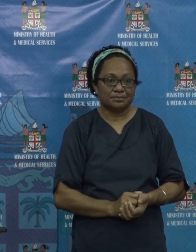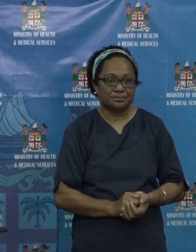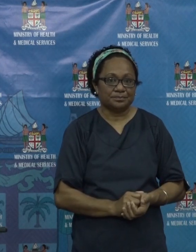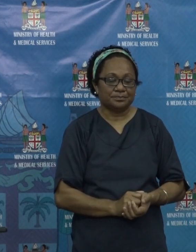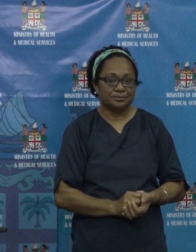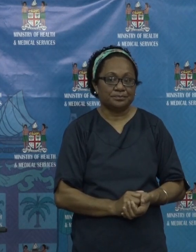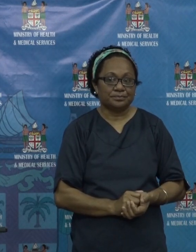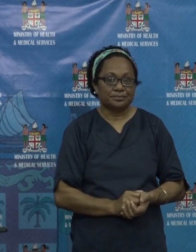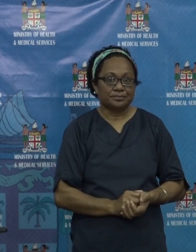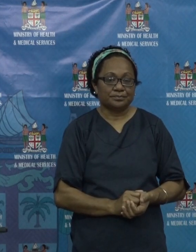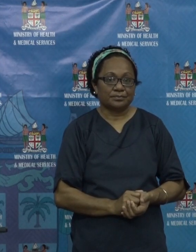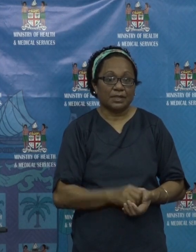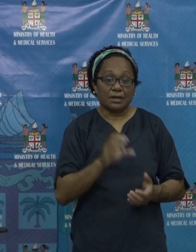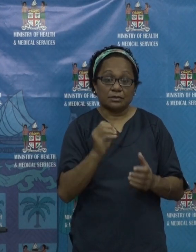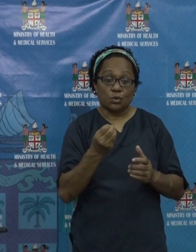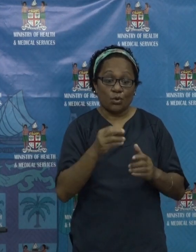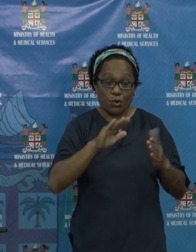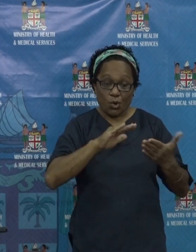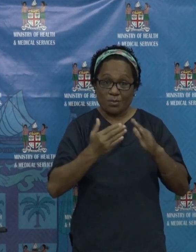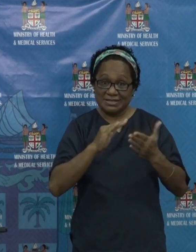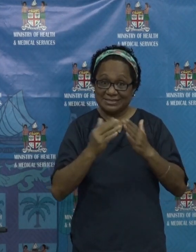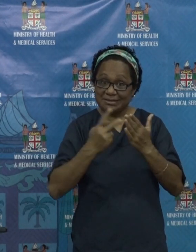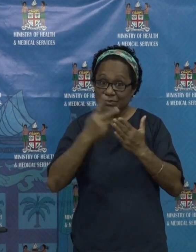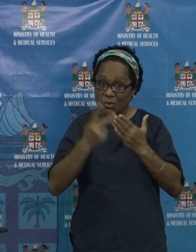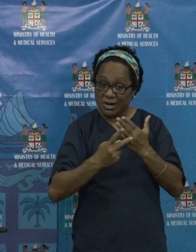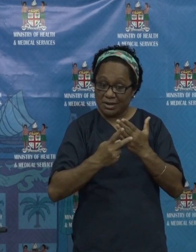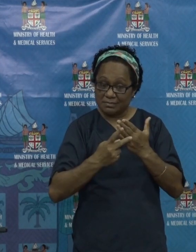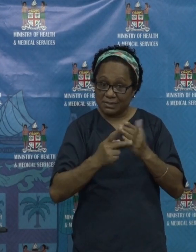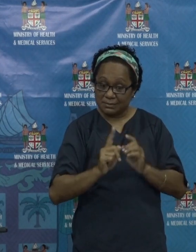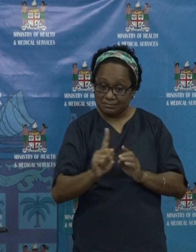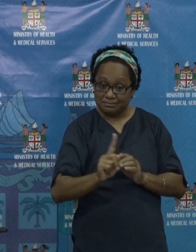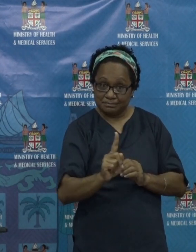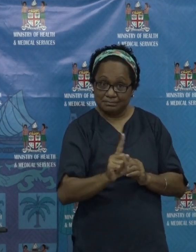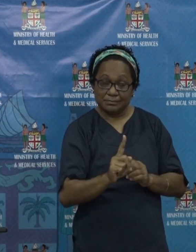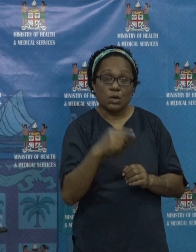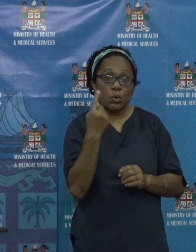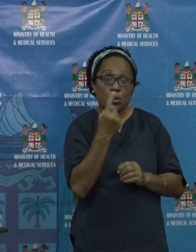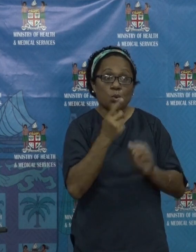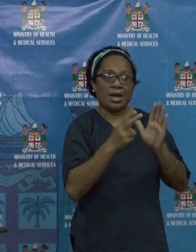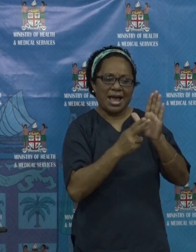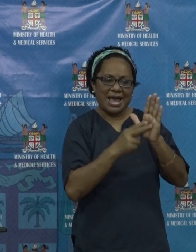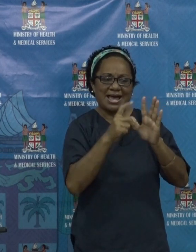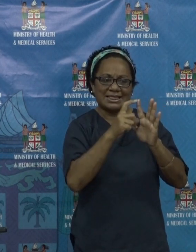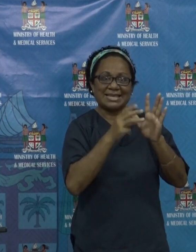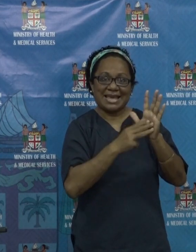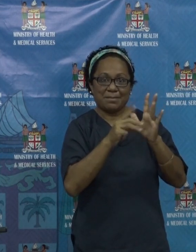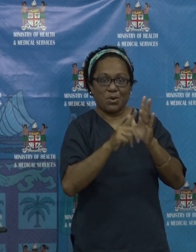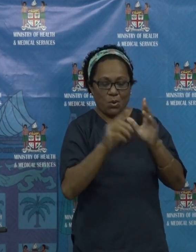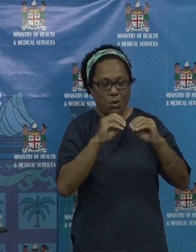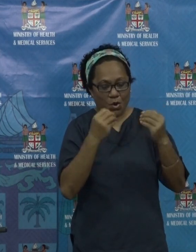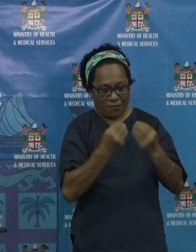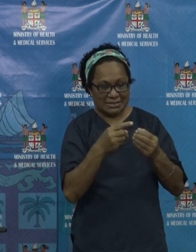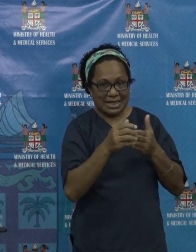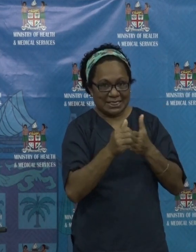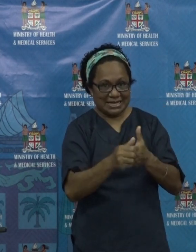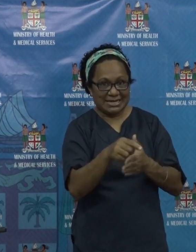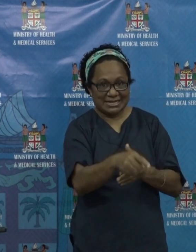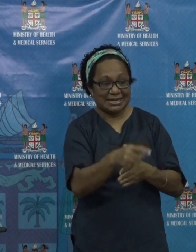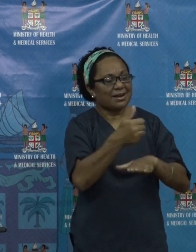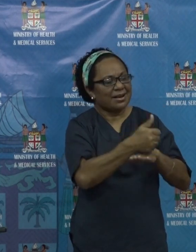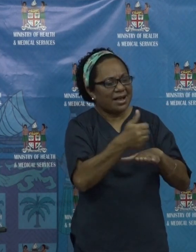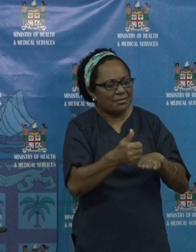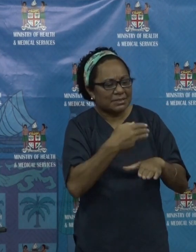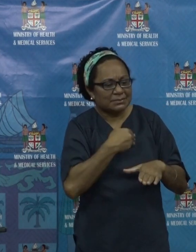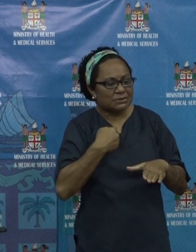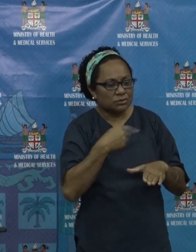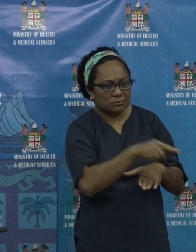Our community engagement work, led by the NDMO office and supported by government ministries